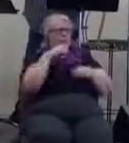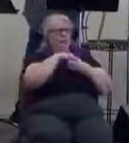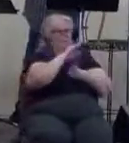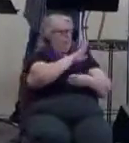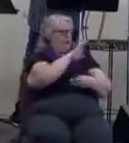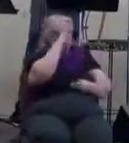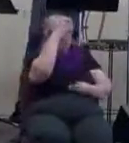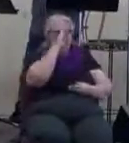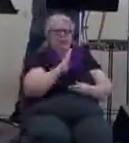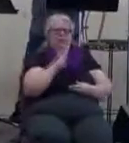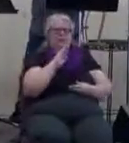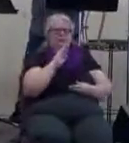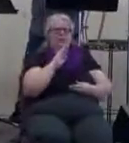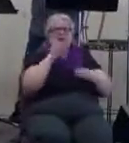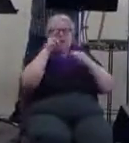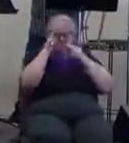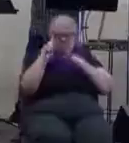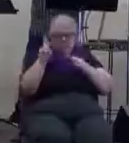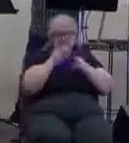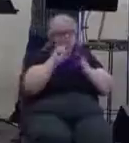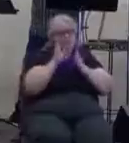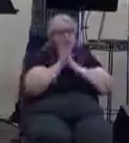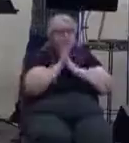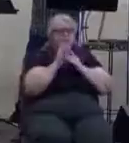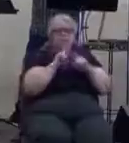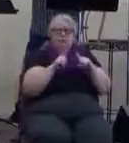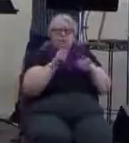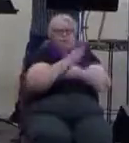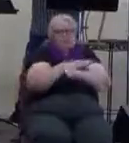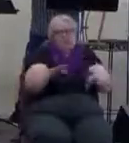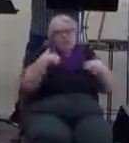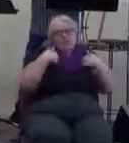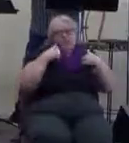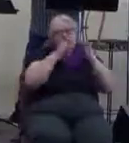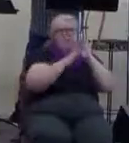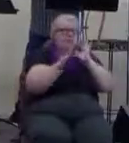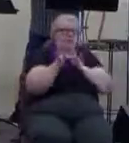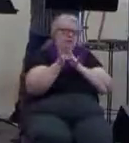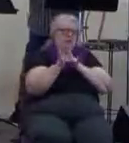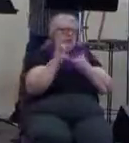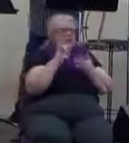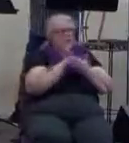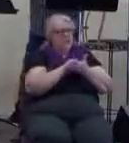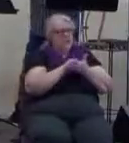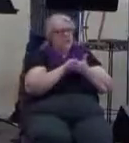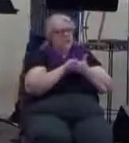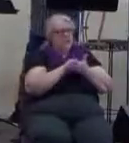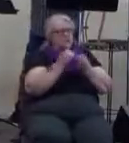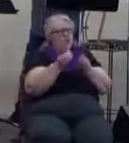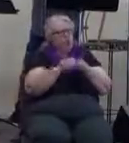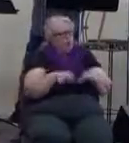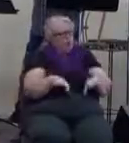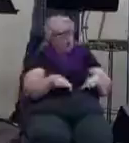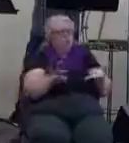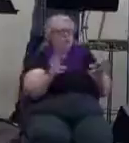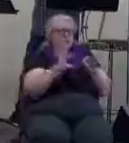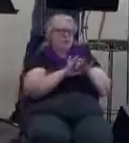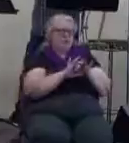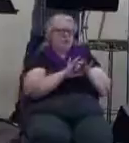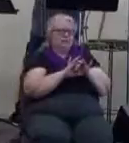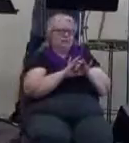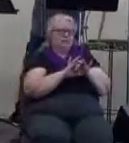praise. But see, they don't have Jesus. Jesus is the missing link to all the faith in all